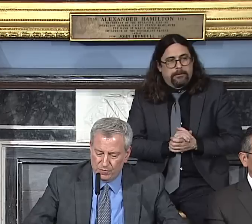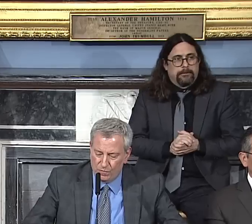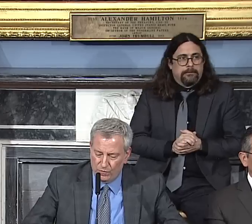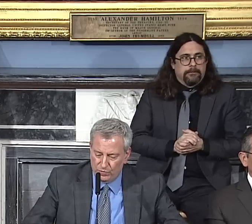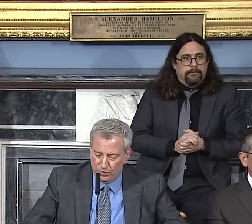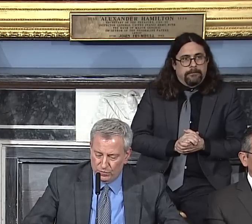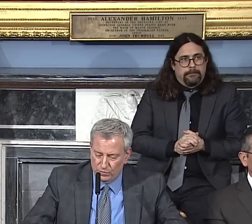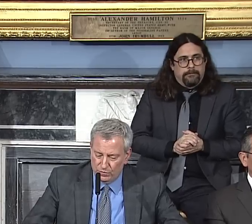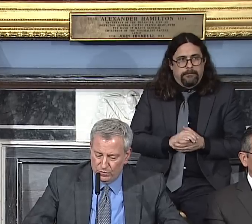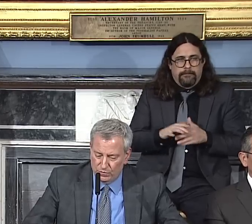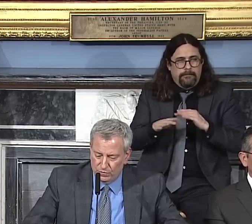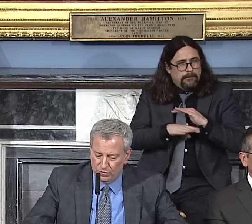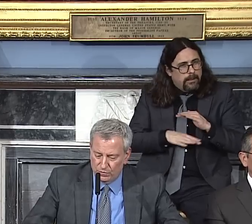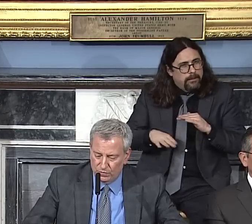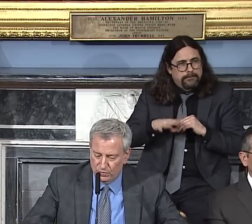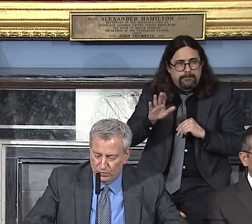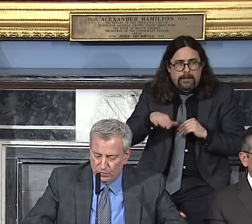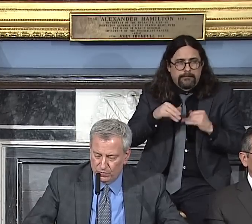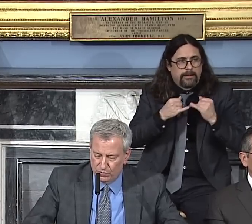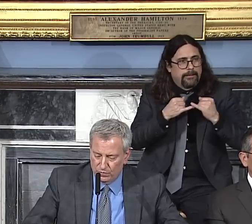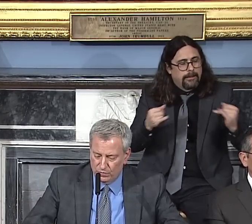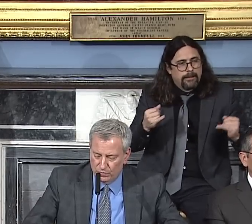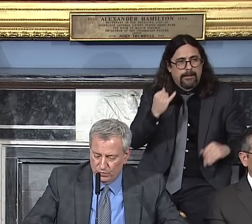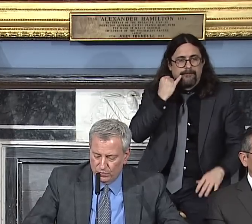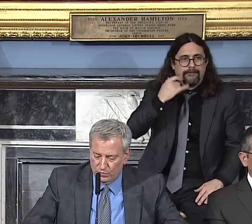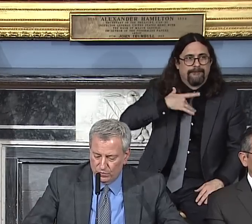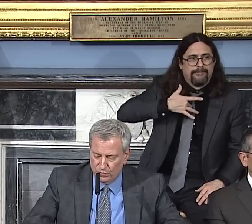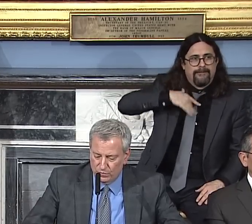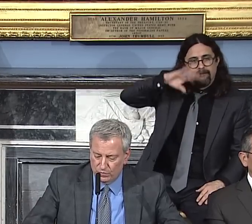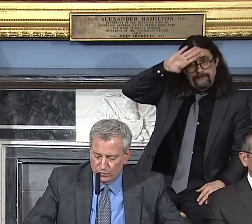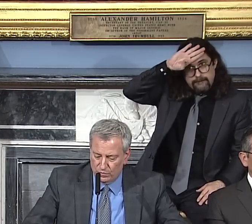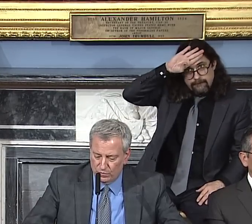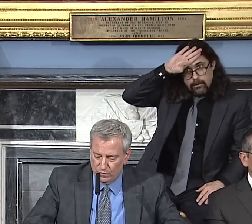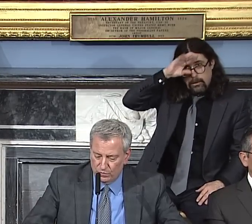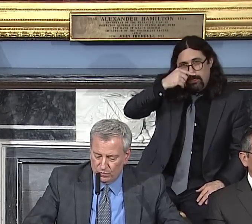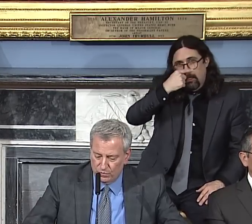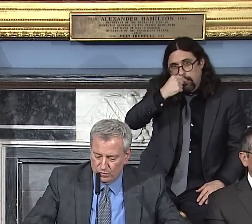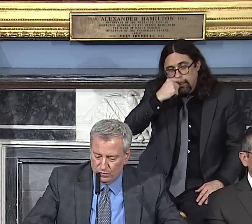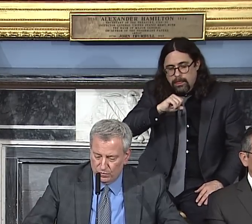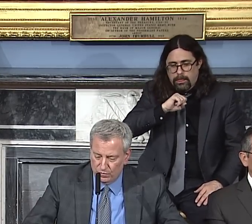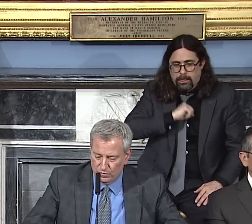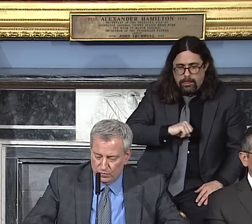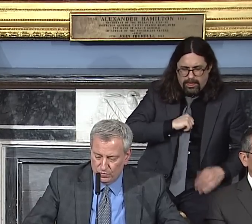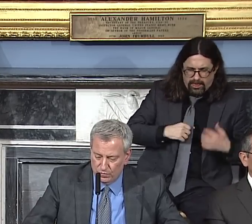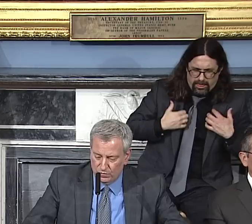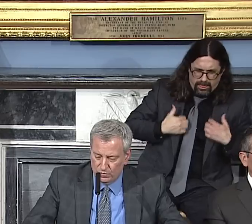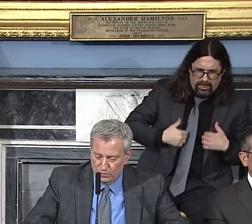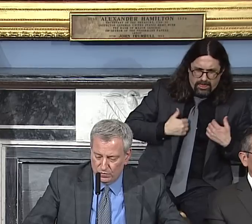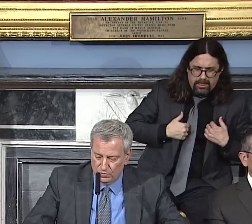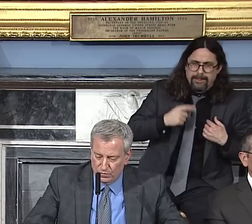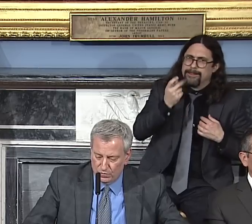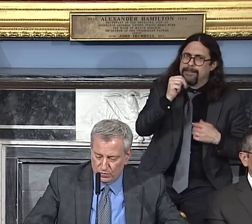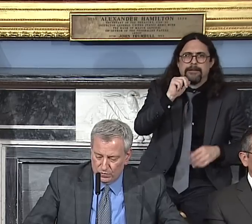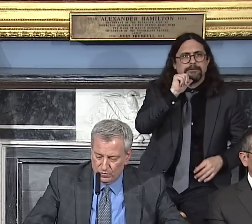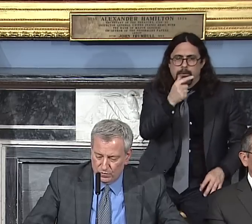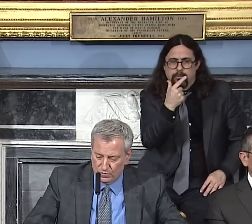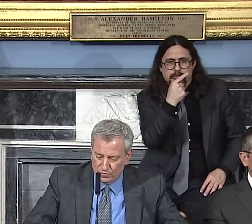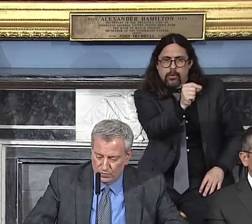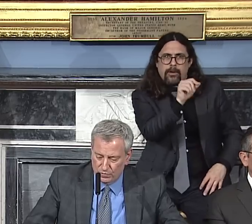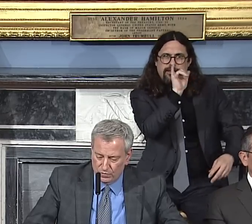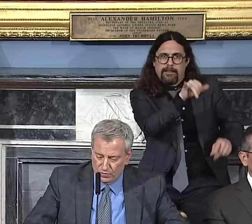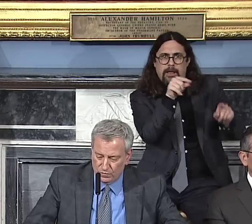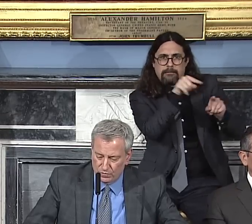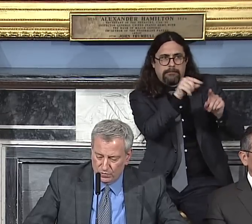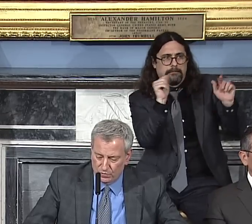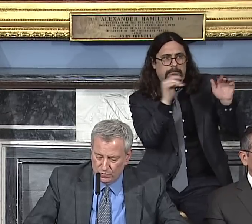and a cough, or fever or shortness of breath, don't go. If you are an individual who has one of the